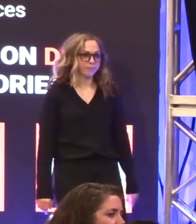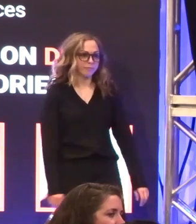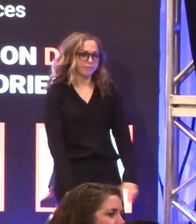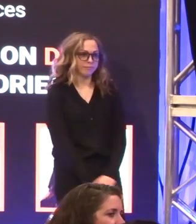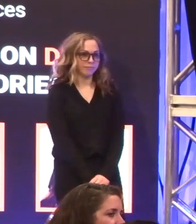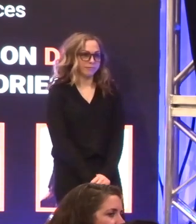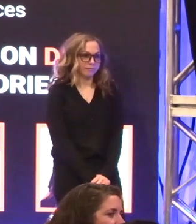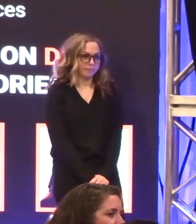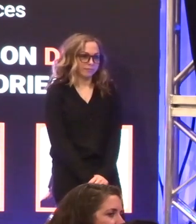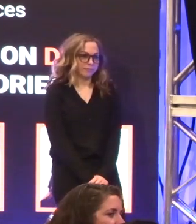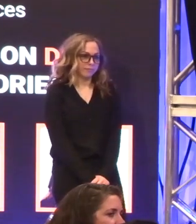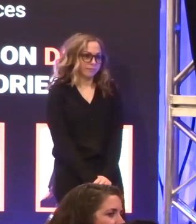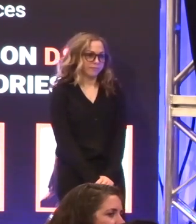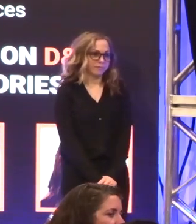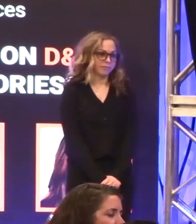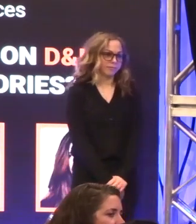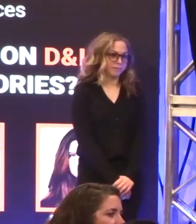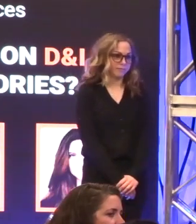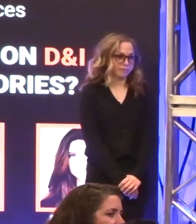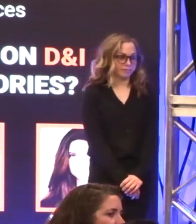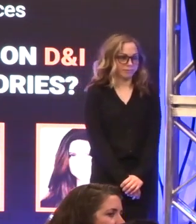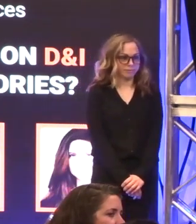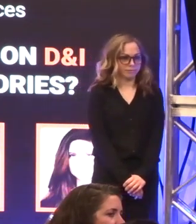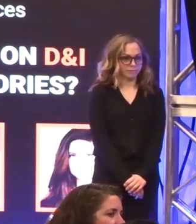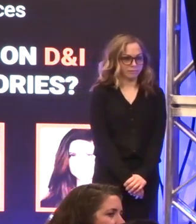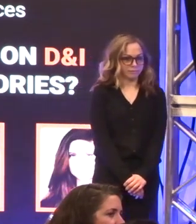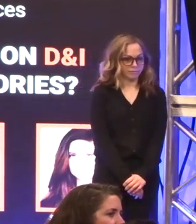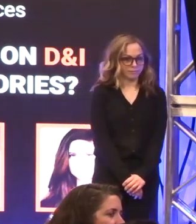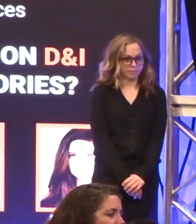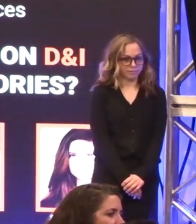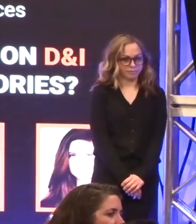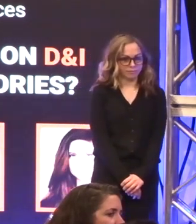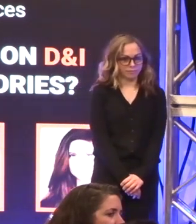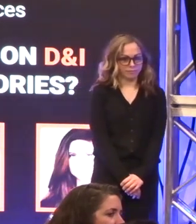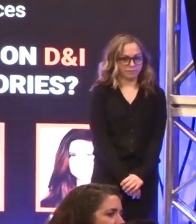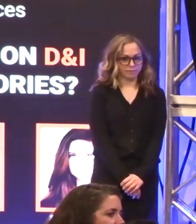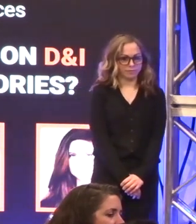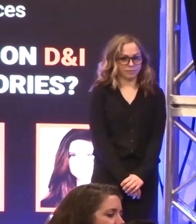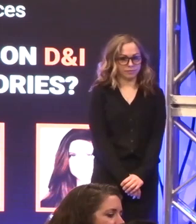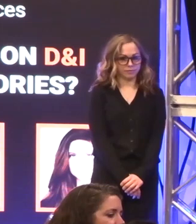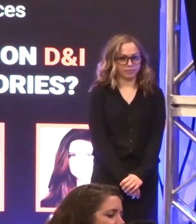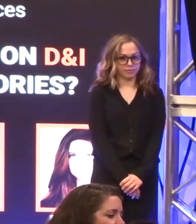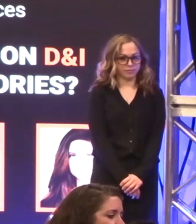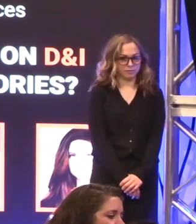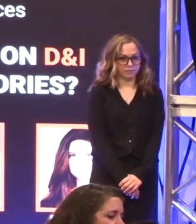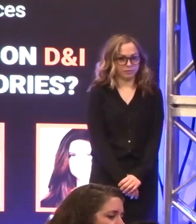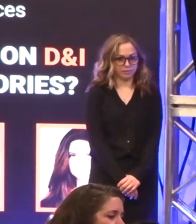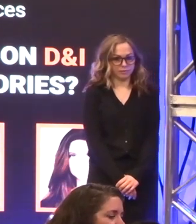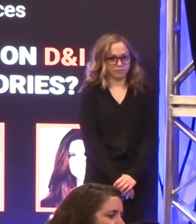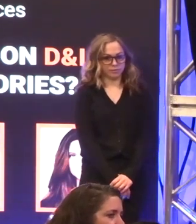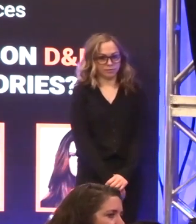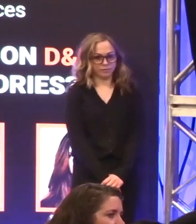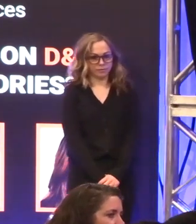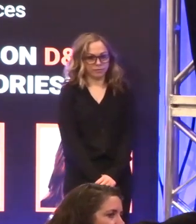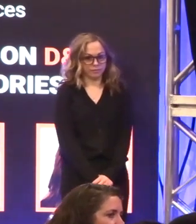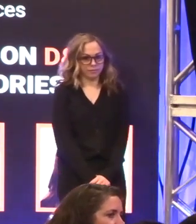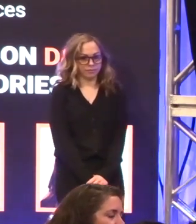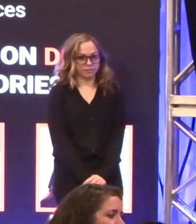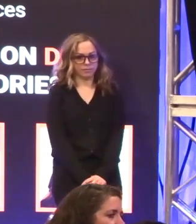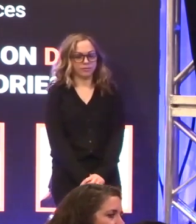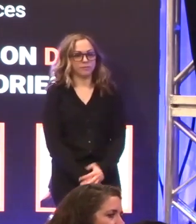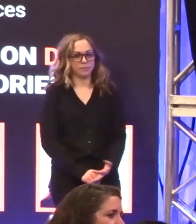so forth. And so we still have just a huge amount of barriers connected to captioning and